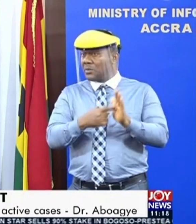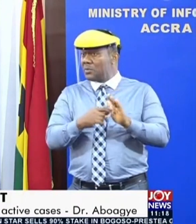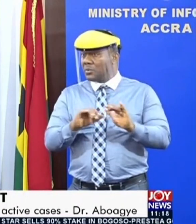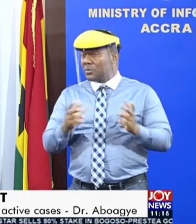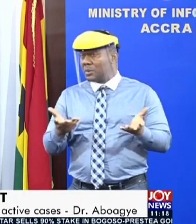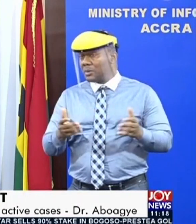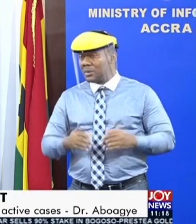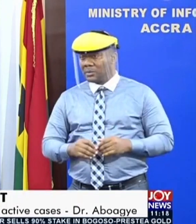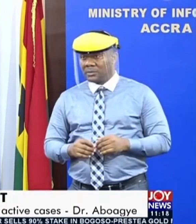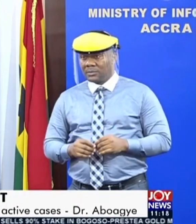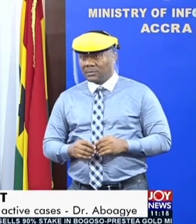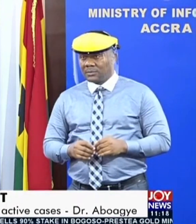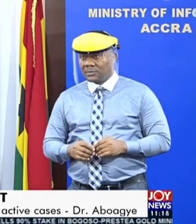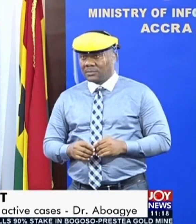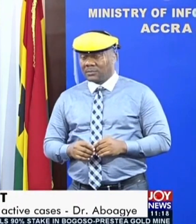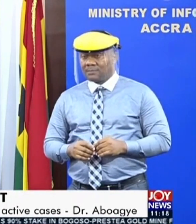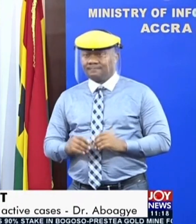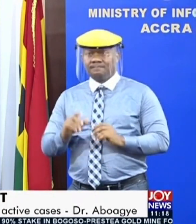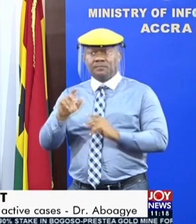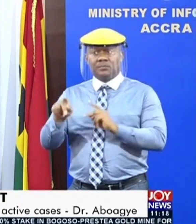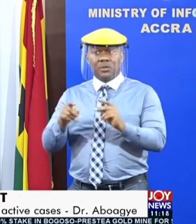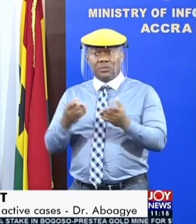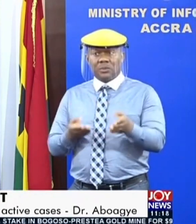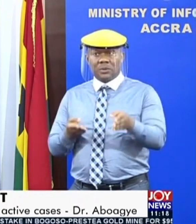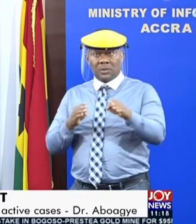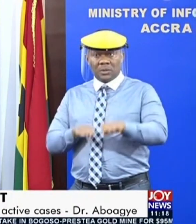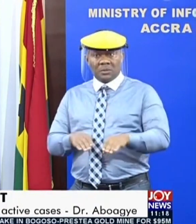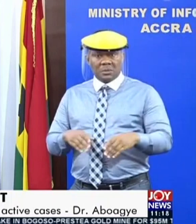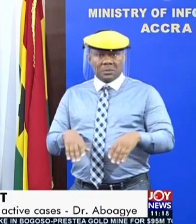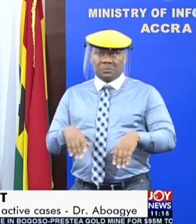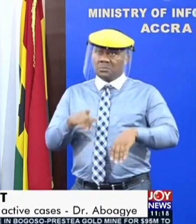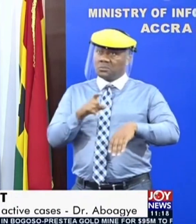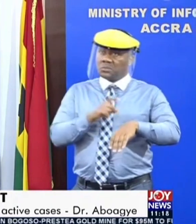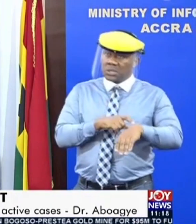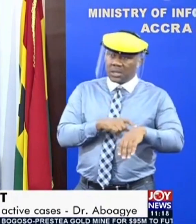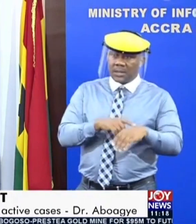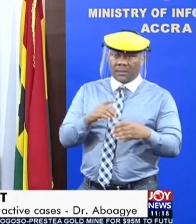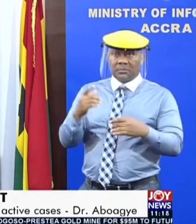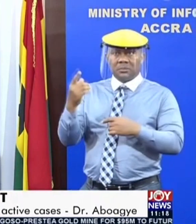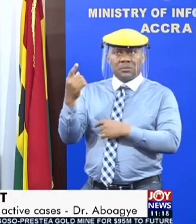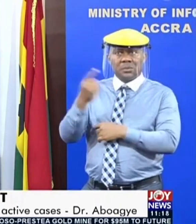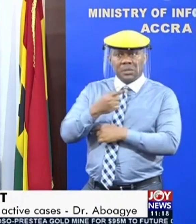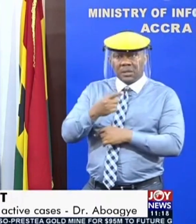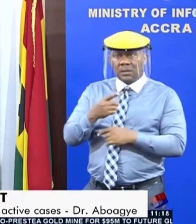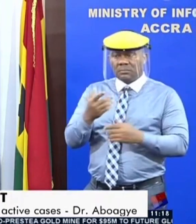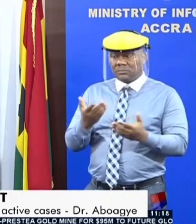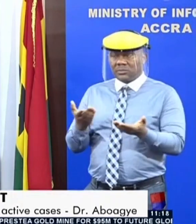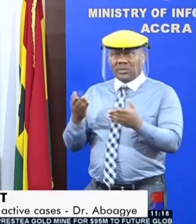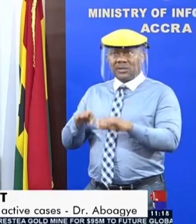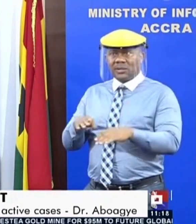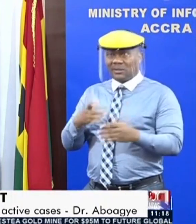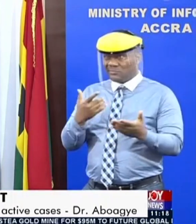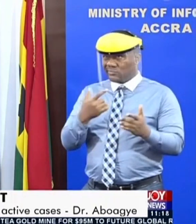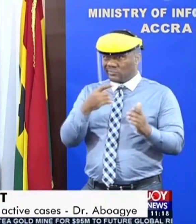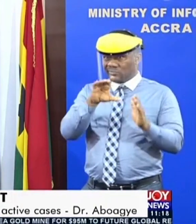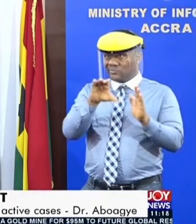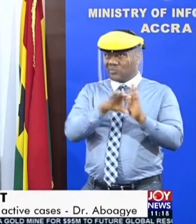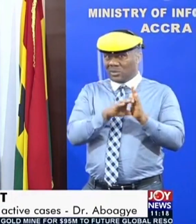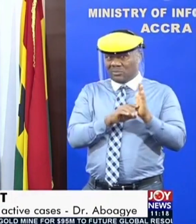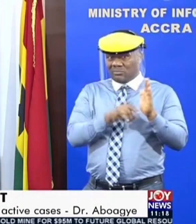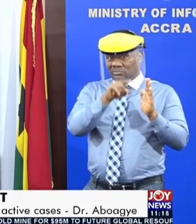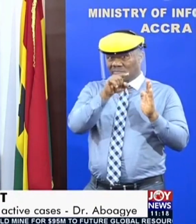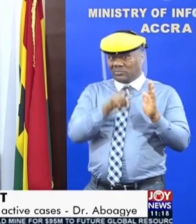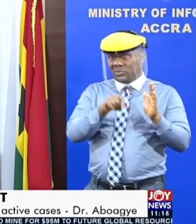date of death and the day they occurred, and you can see, it just shows just like the previous slide where the numbers